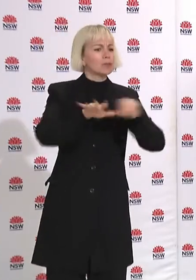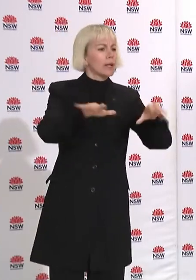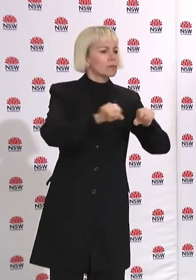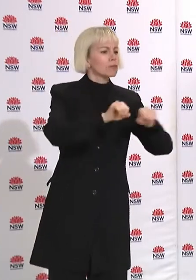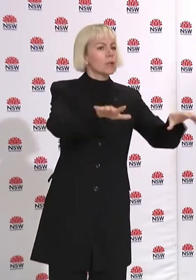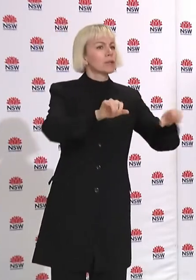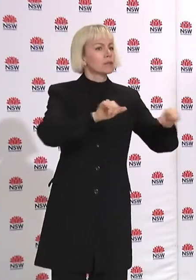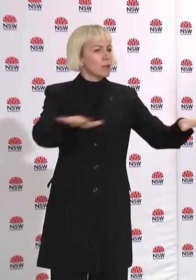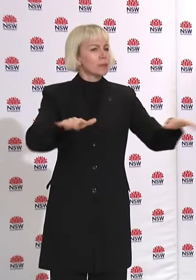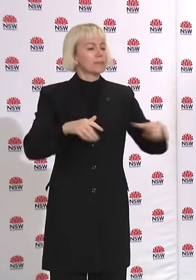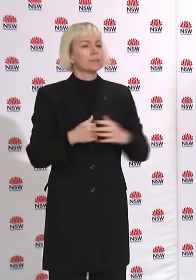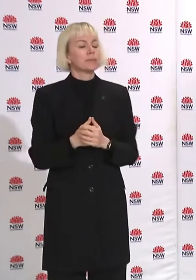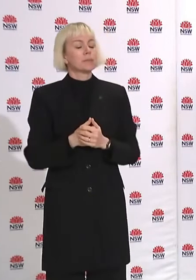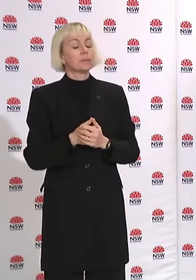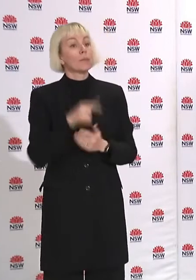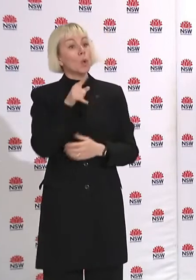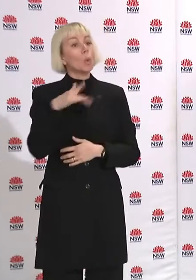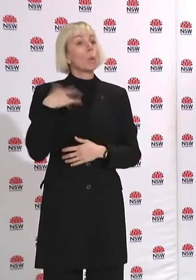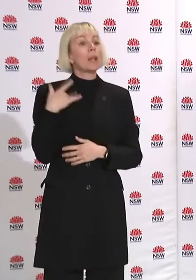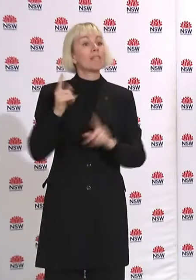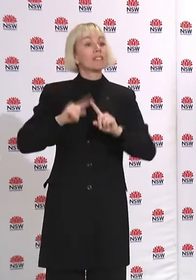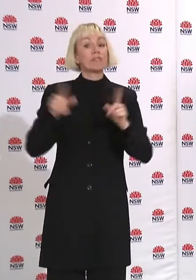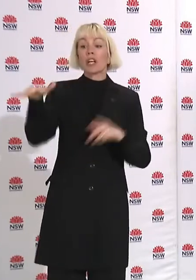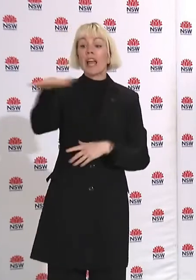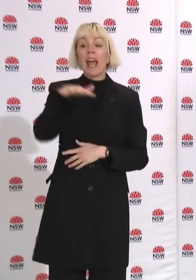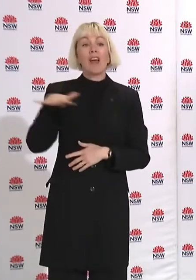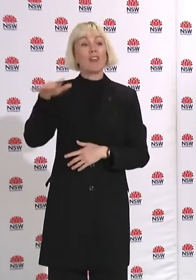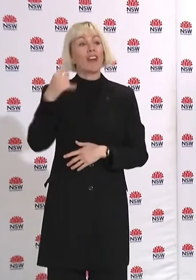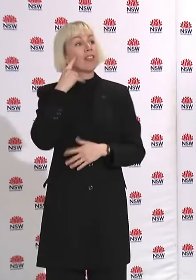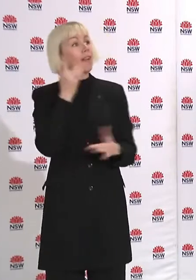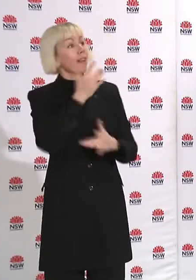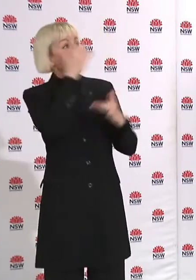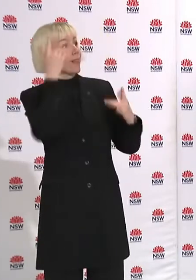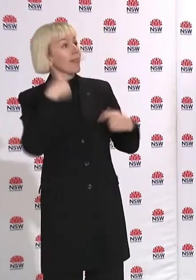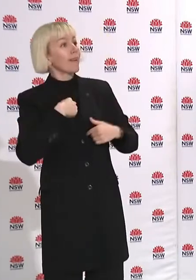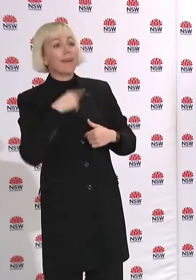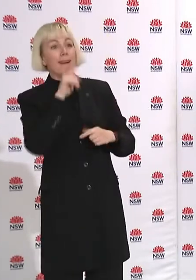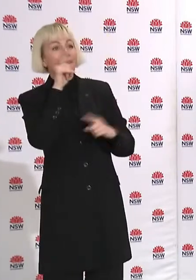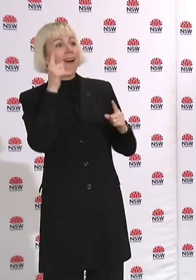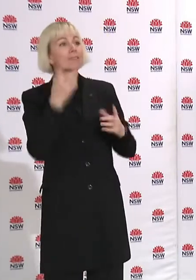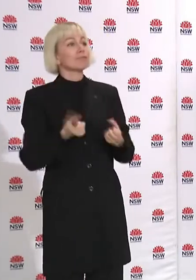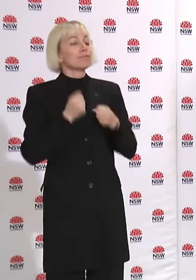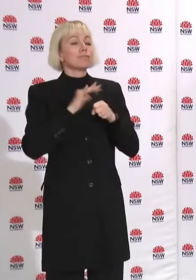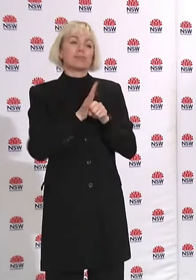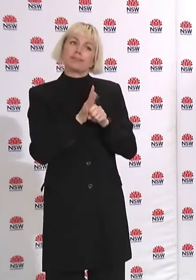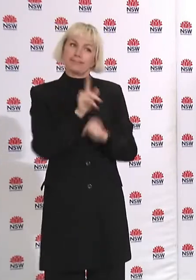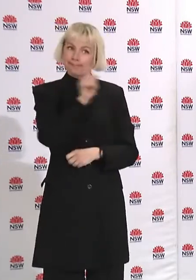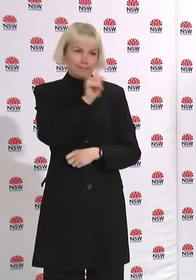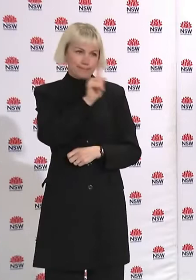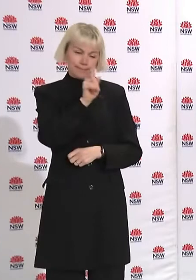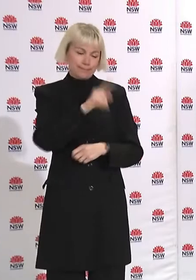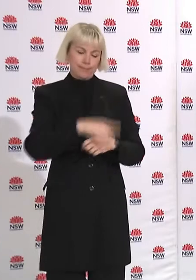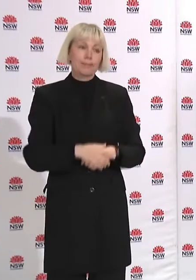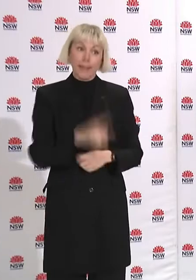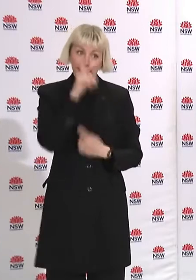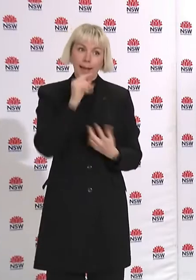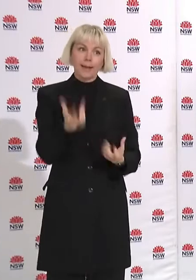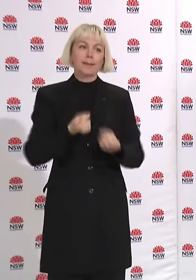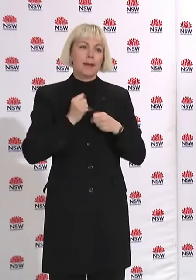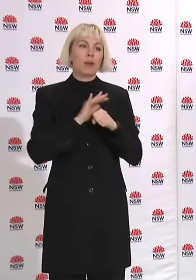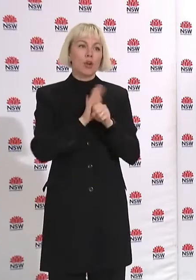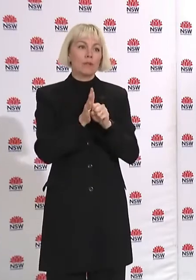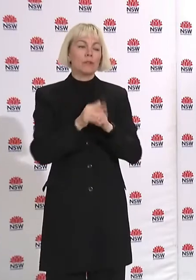those 5 local government areas doesn't mean that you won't be impacted. And a final message, because we took this decision recently,